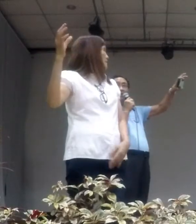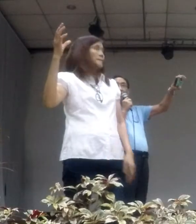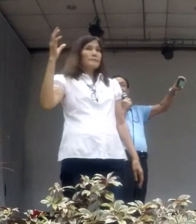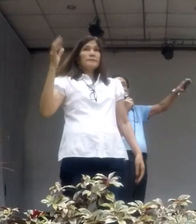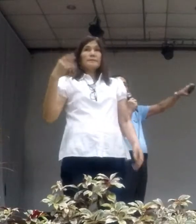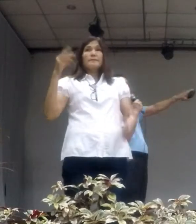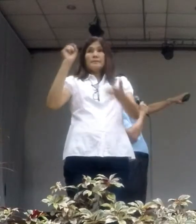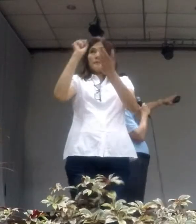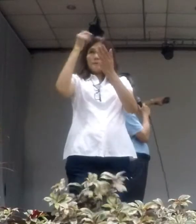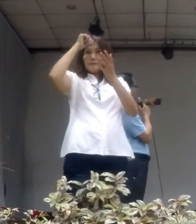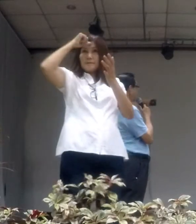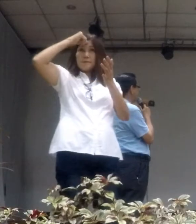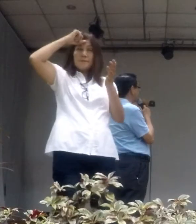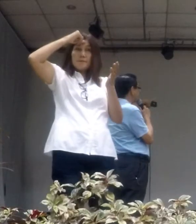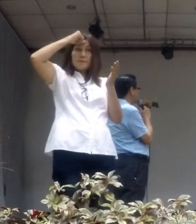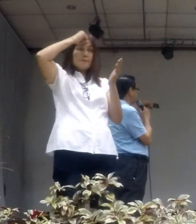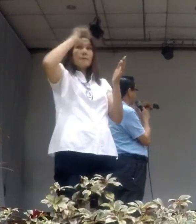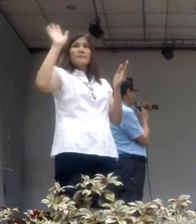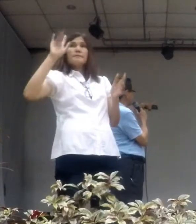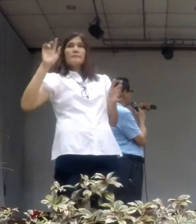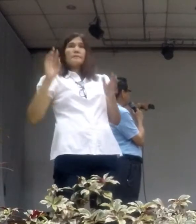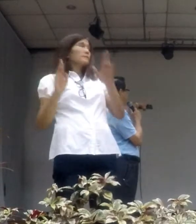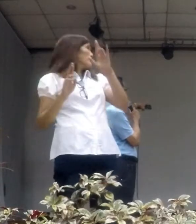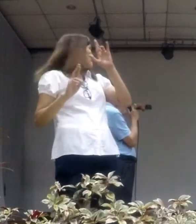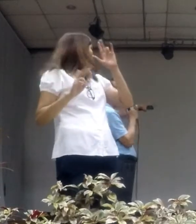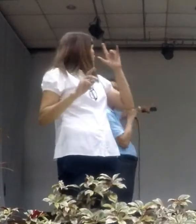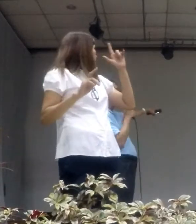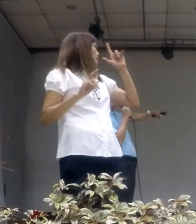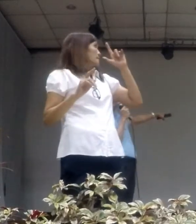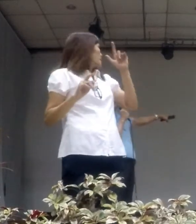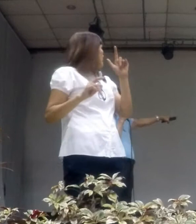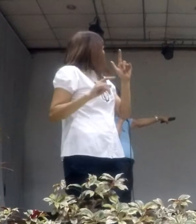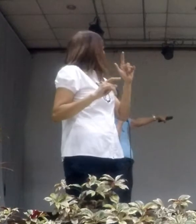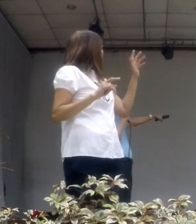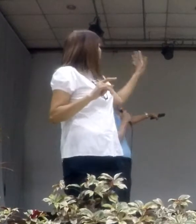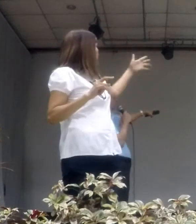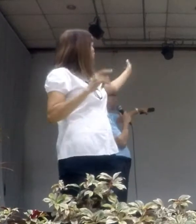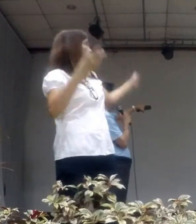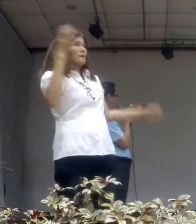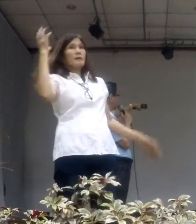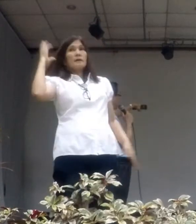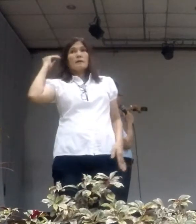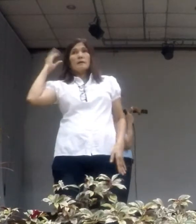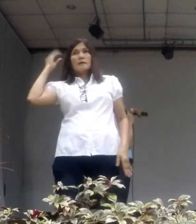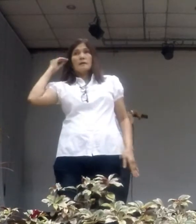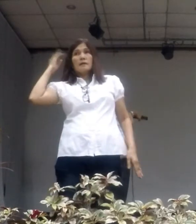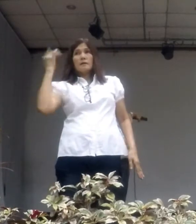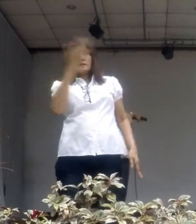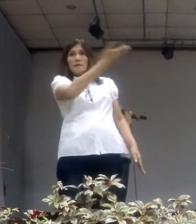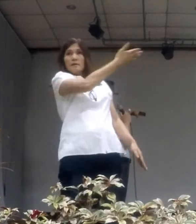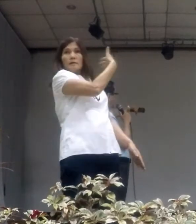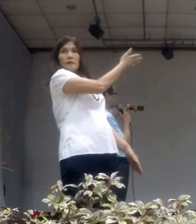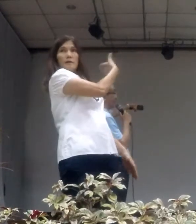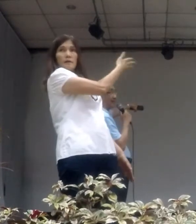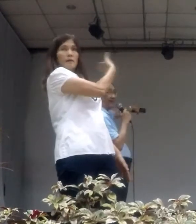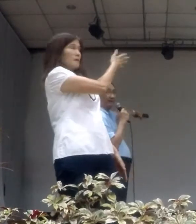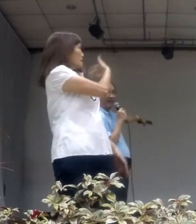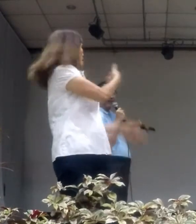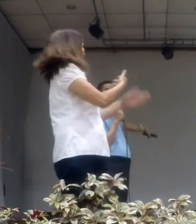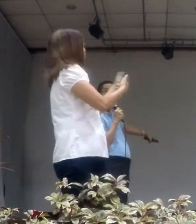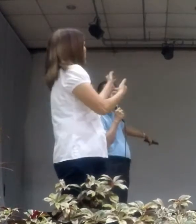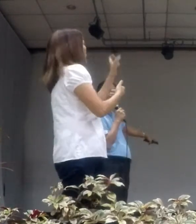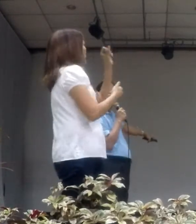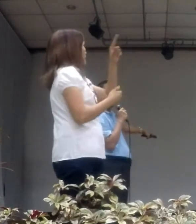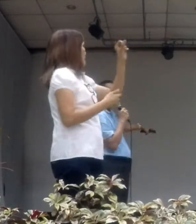Please note, on the left side are the hearing candidates. We will show their pictures. There are